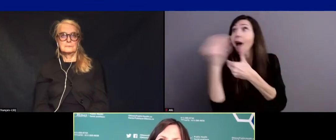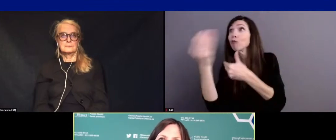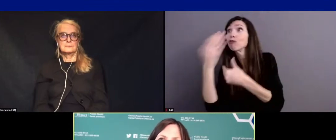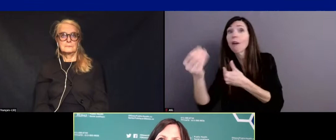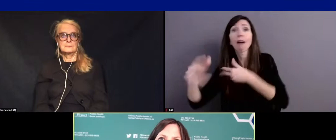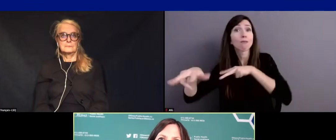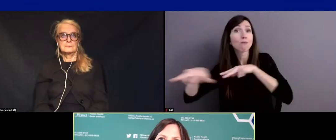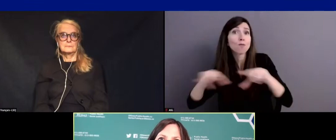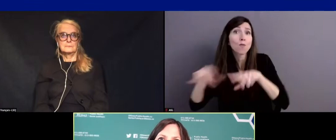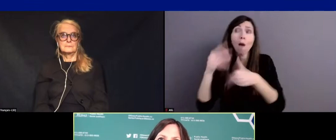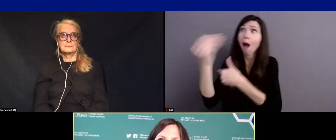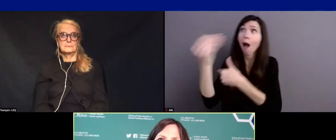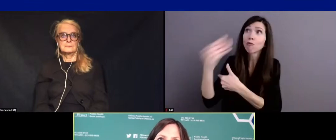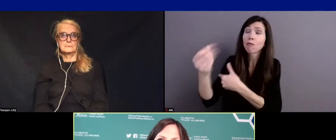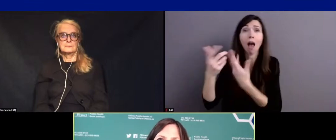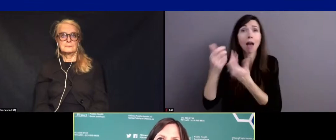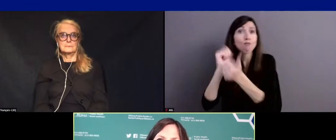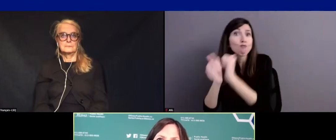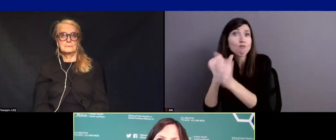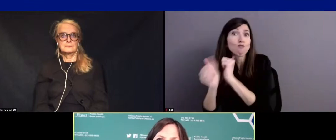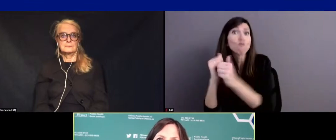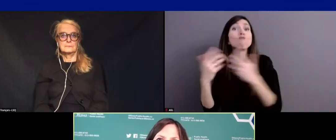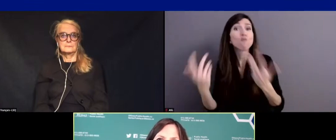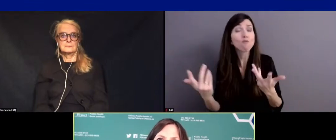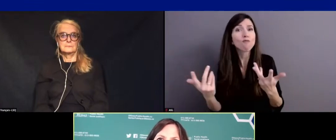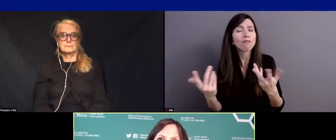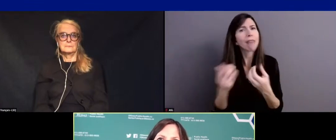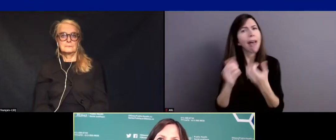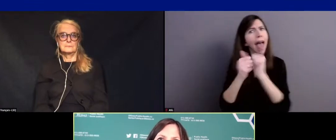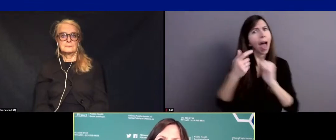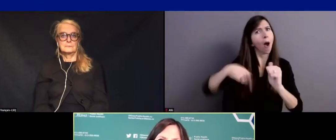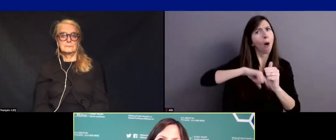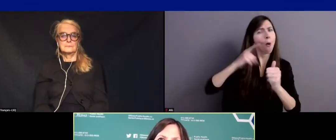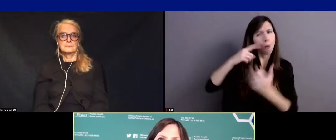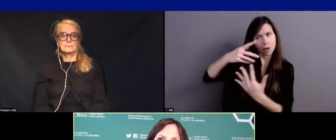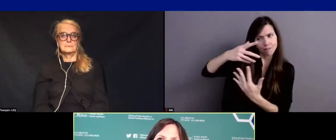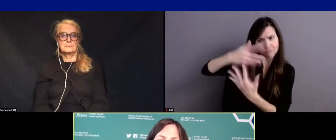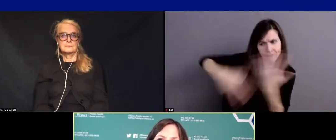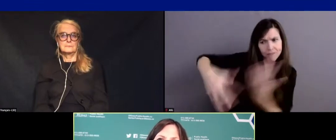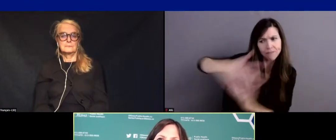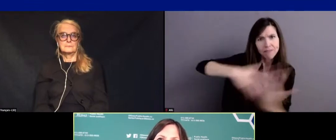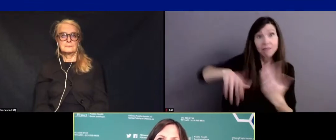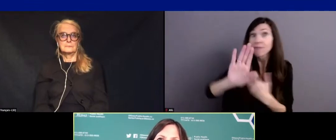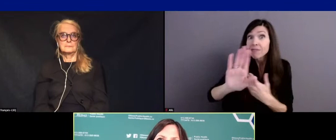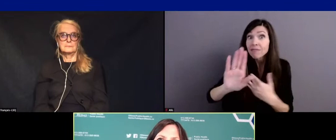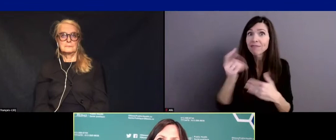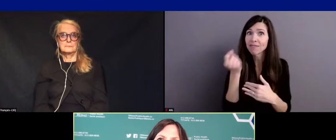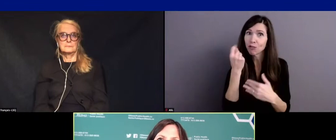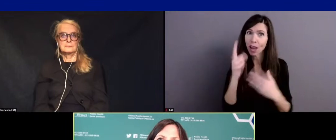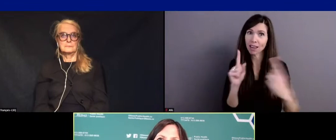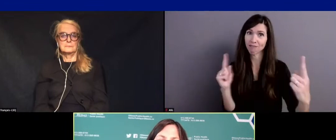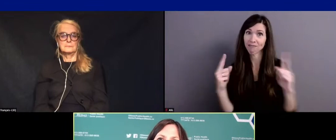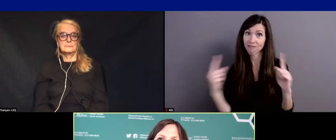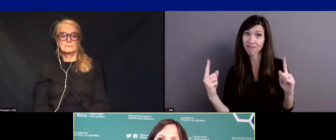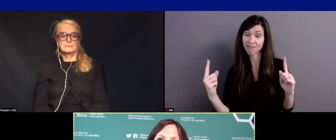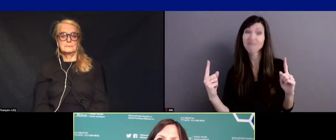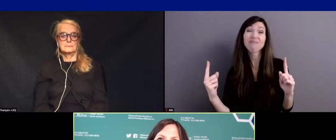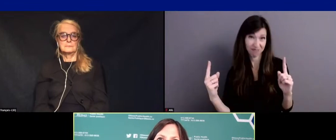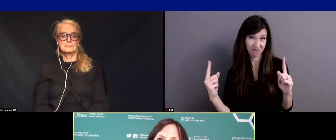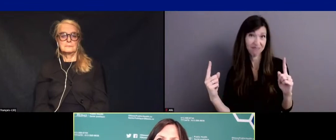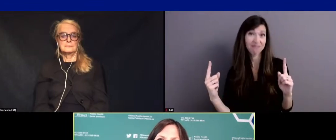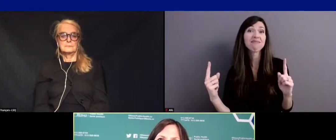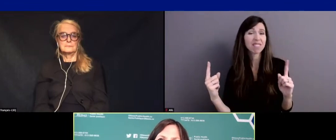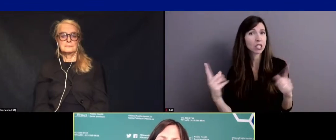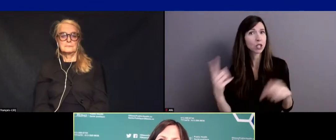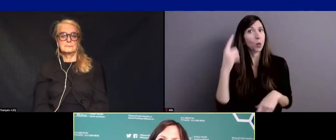to support each other, stay socially connected, but with distance. So I just think having a